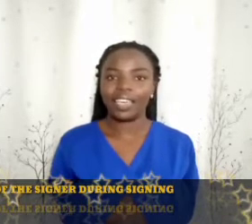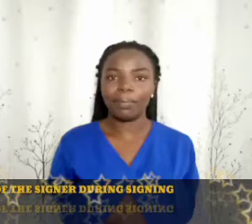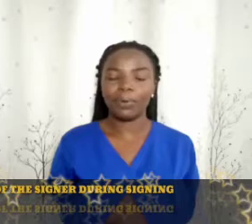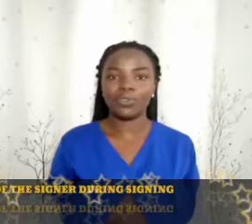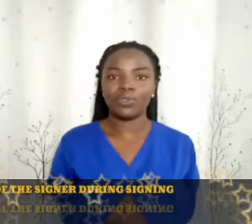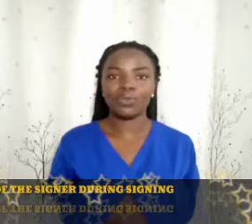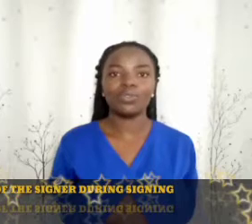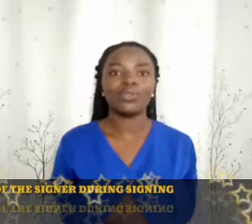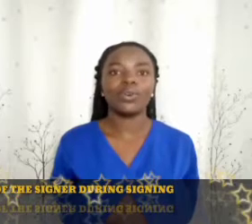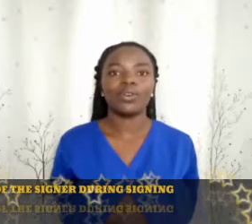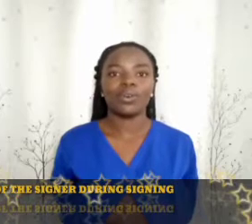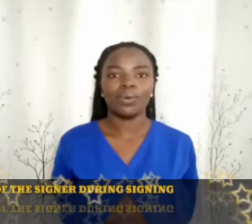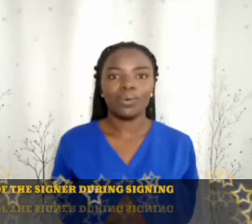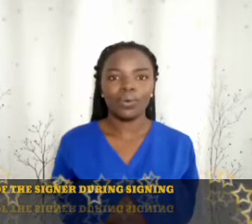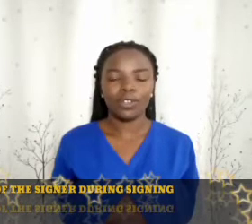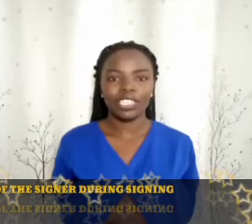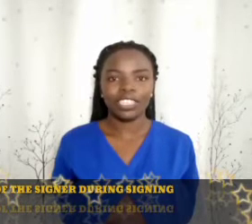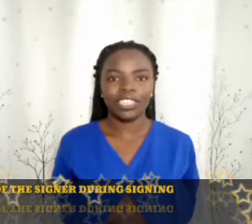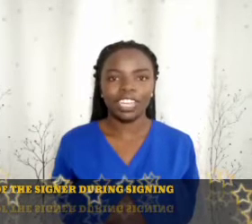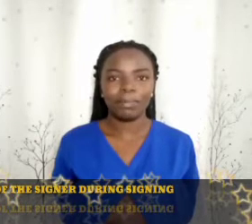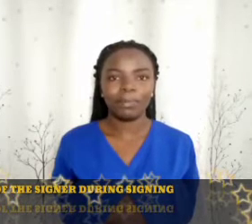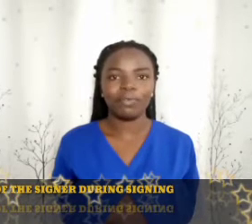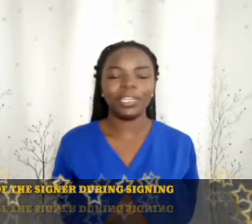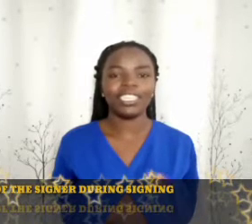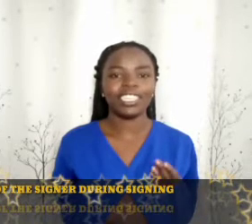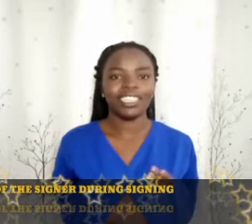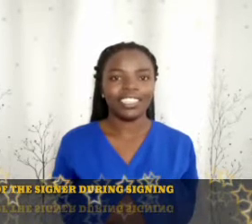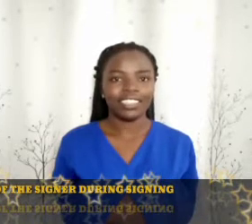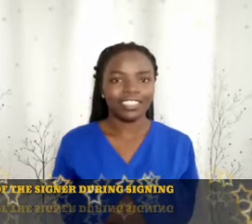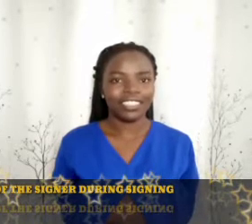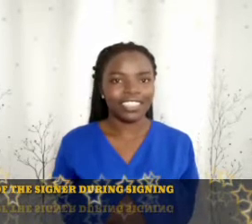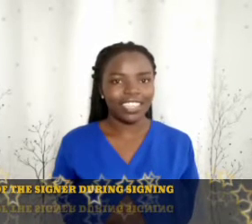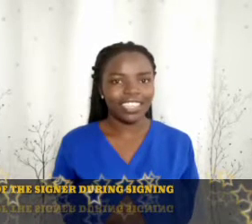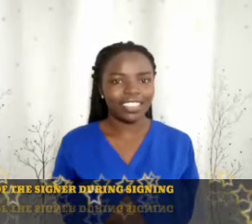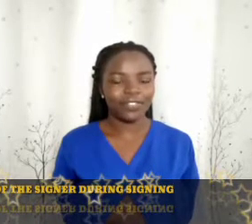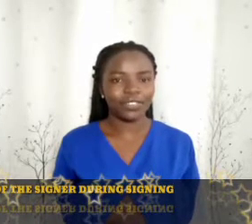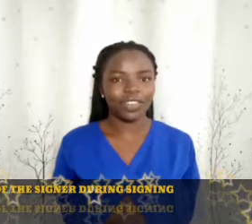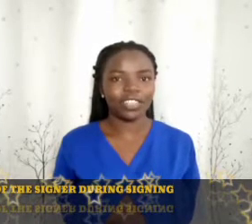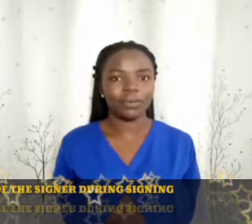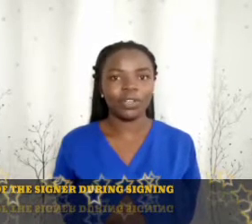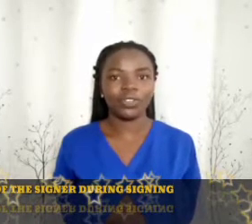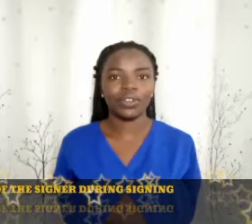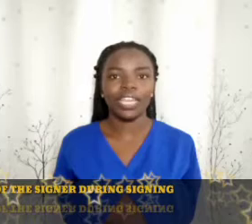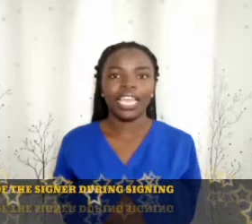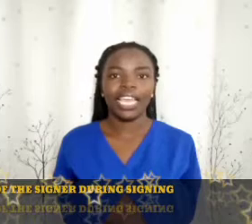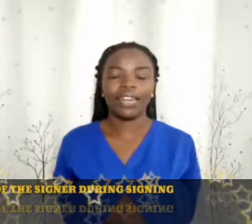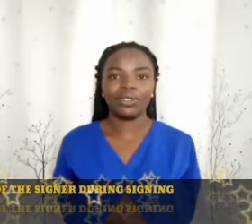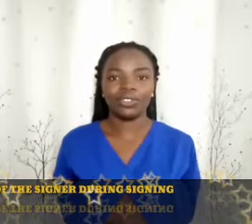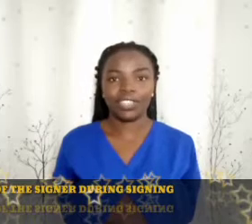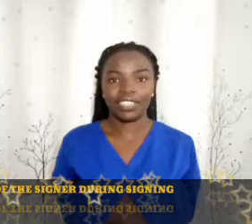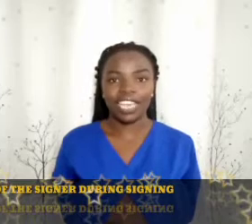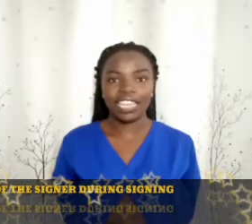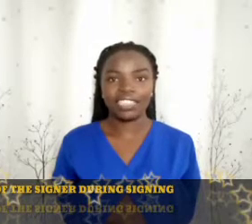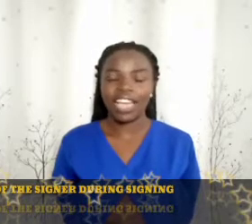to watch the lip movement, see the facial expression, and also the signs at the same